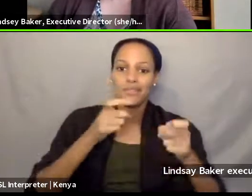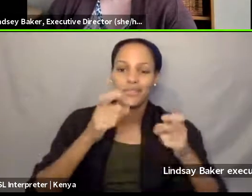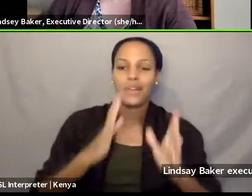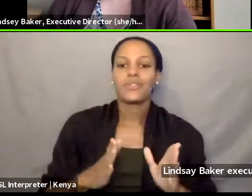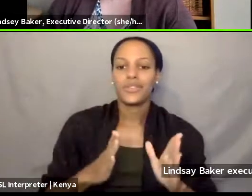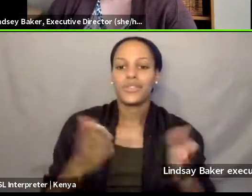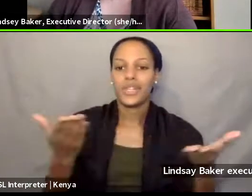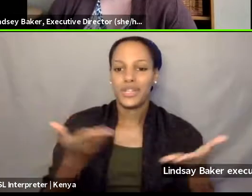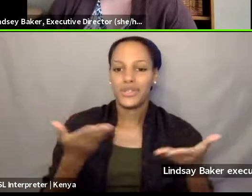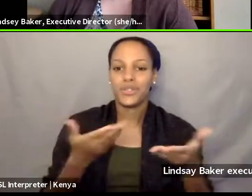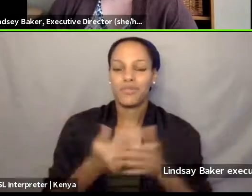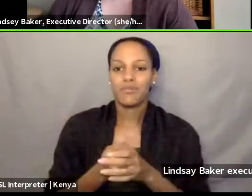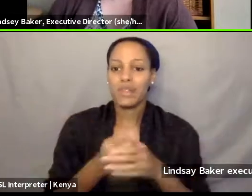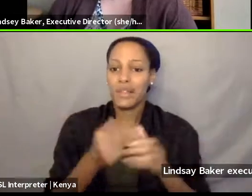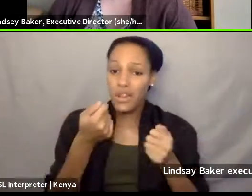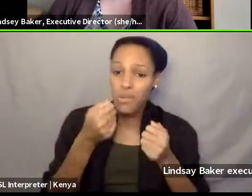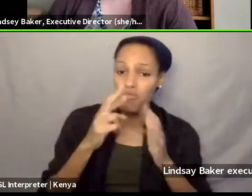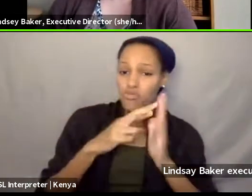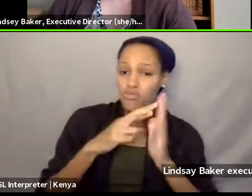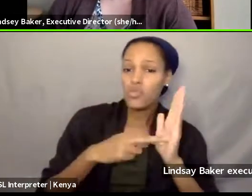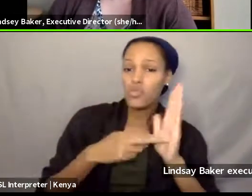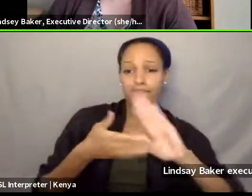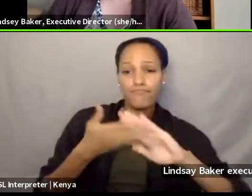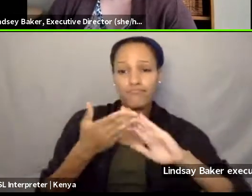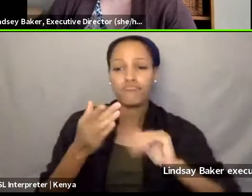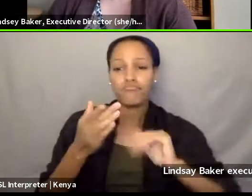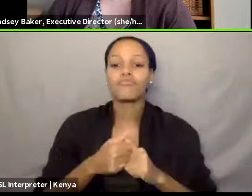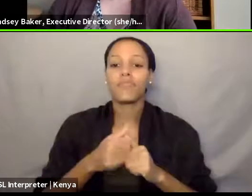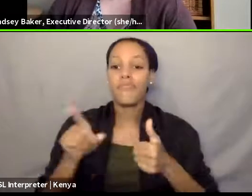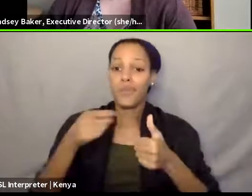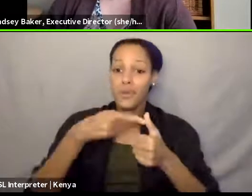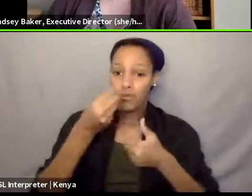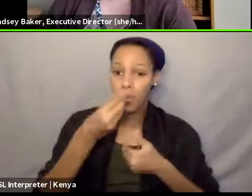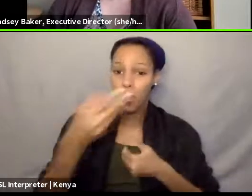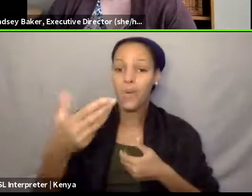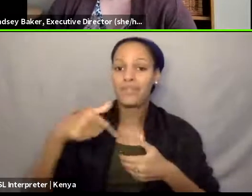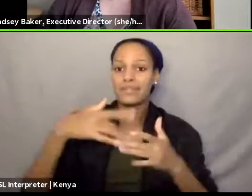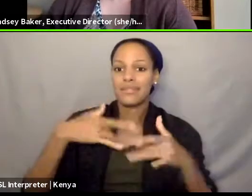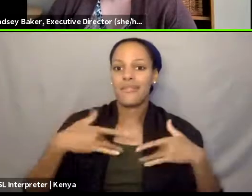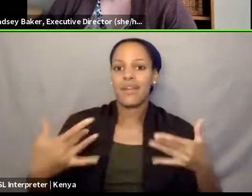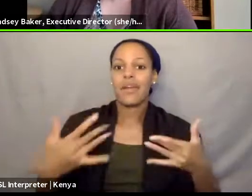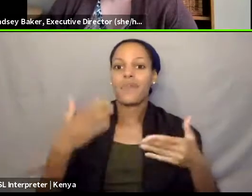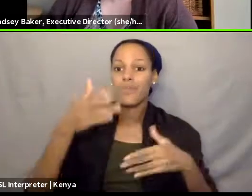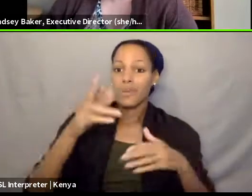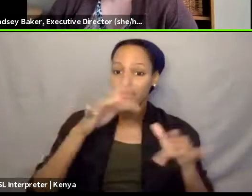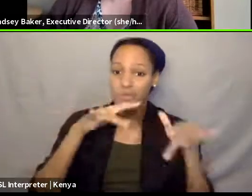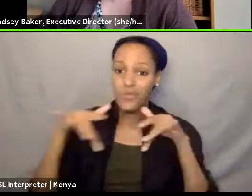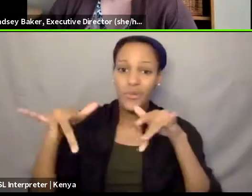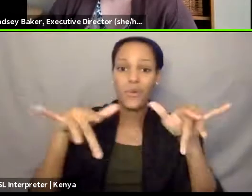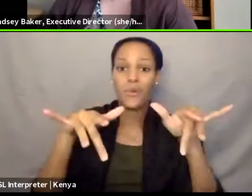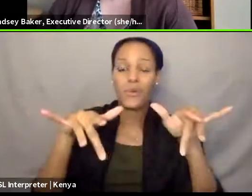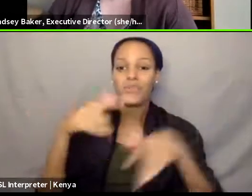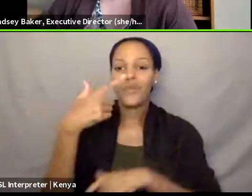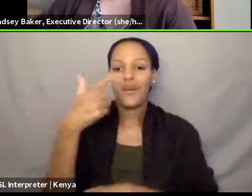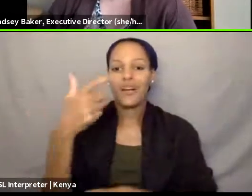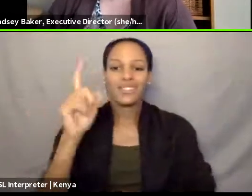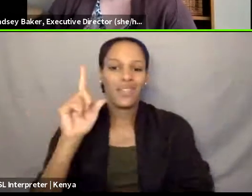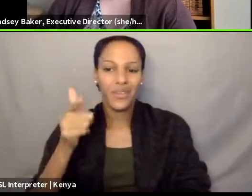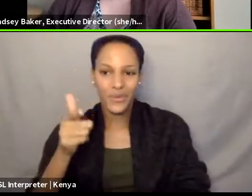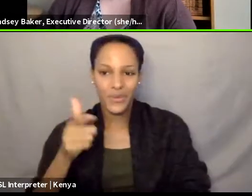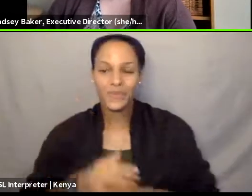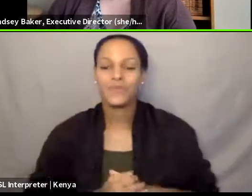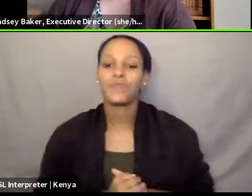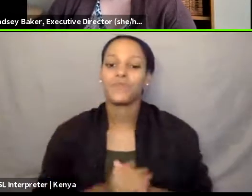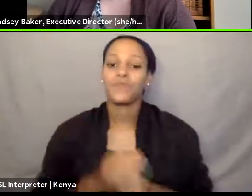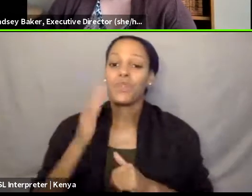introductions. We want to let you know that this event is being recorded for further viewing purposes. You will be